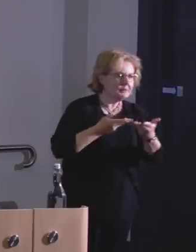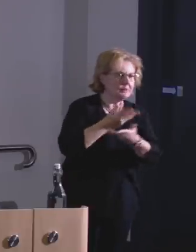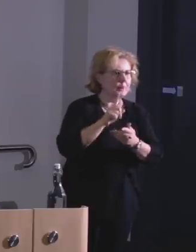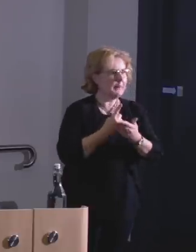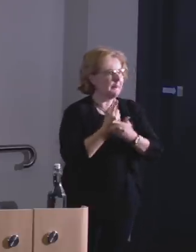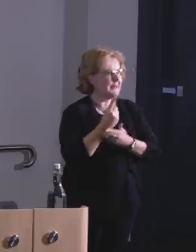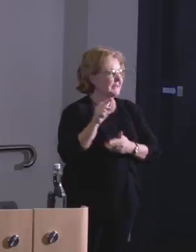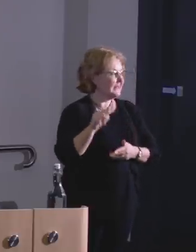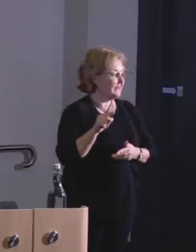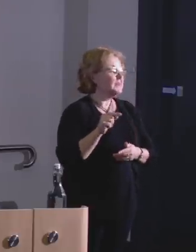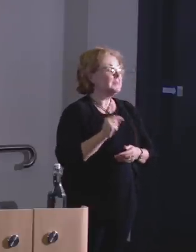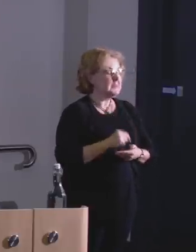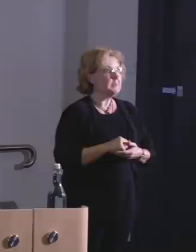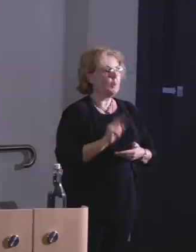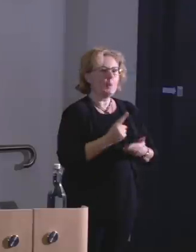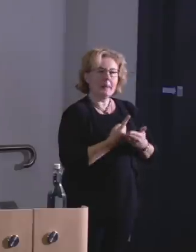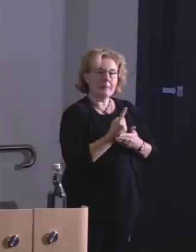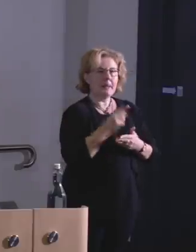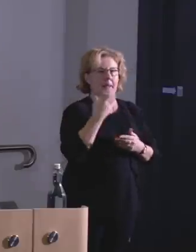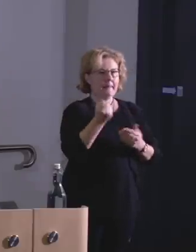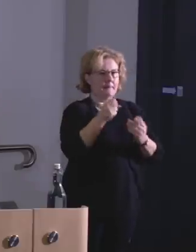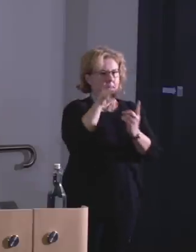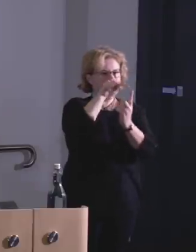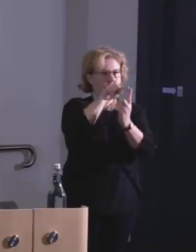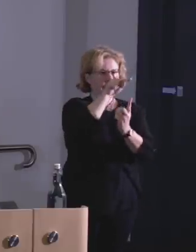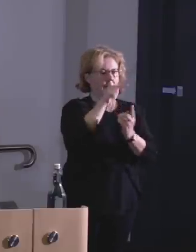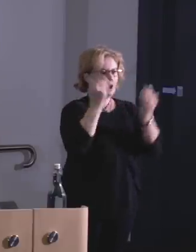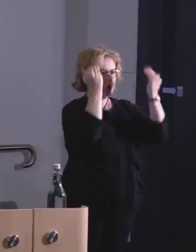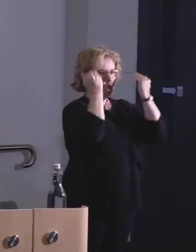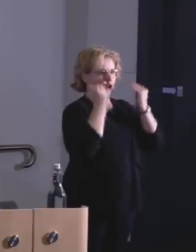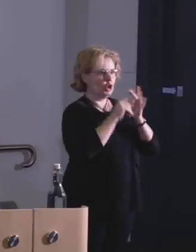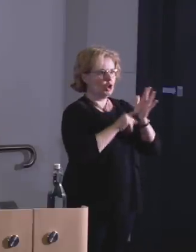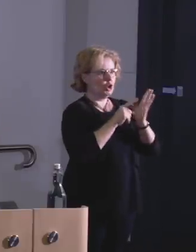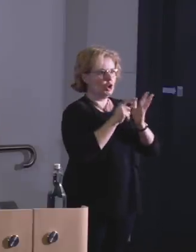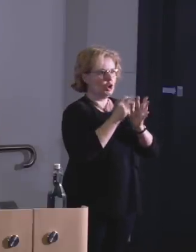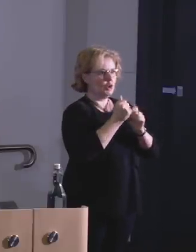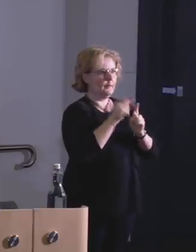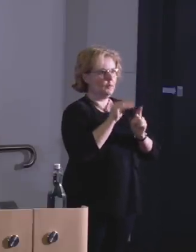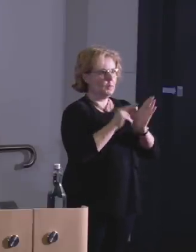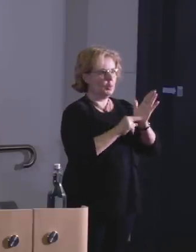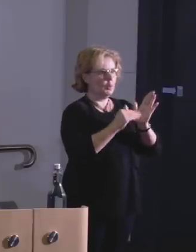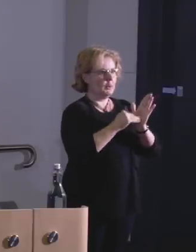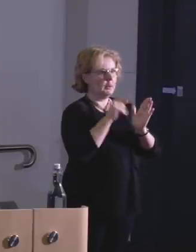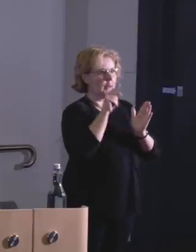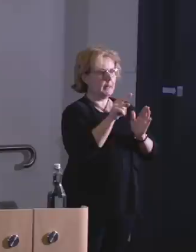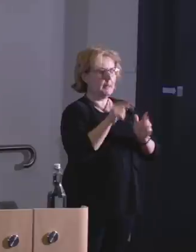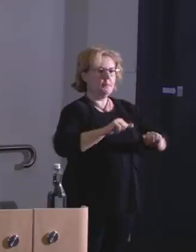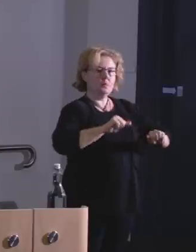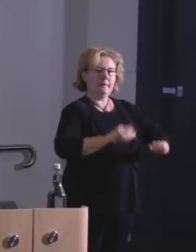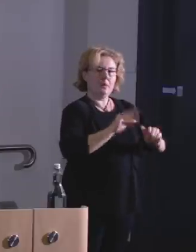happened was that there was a judge from New Zealand who was the president of the court of the day.